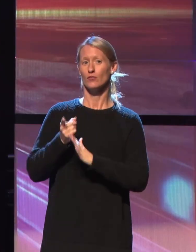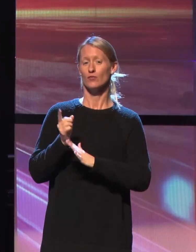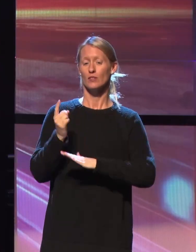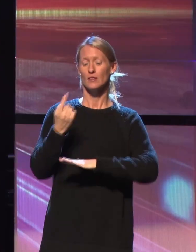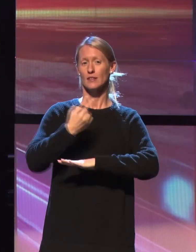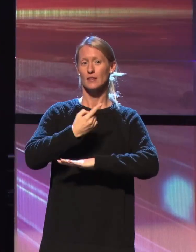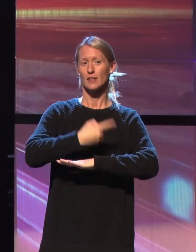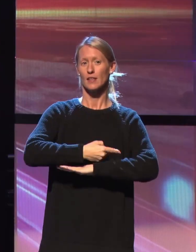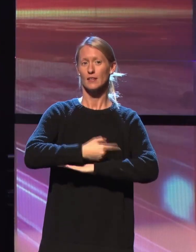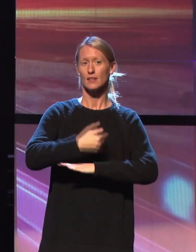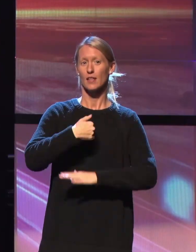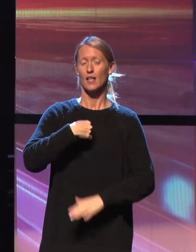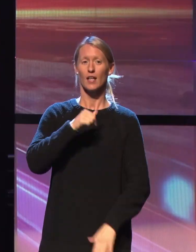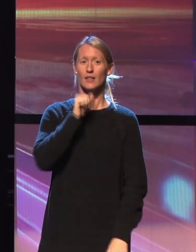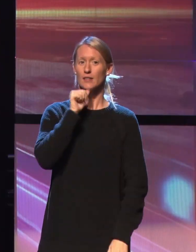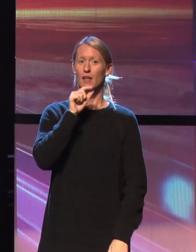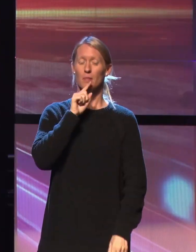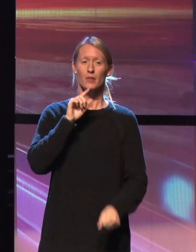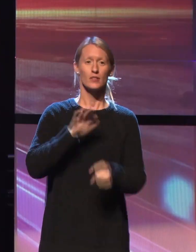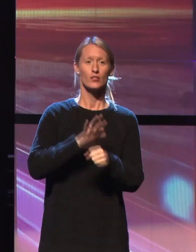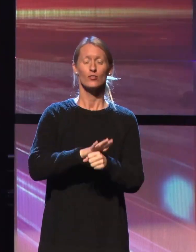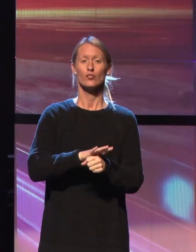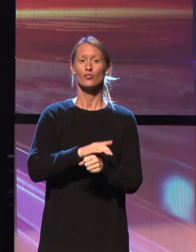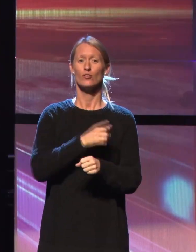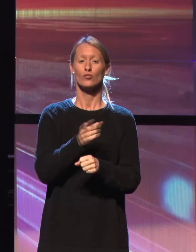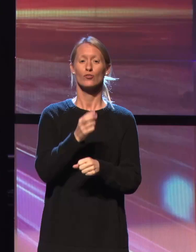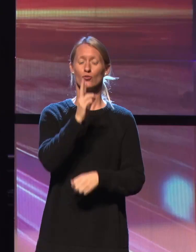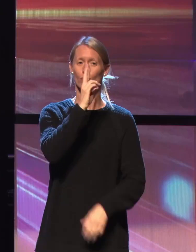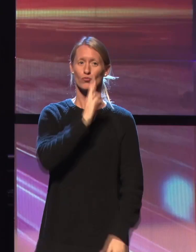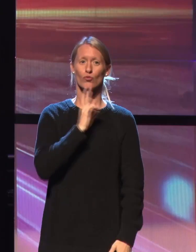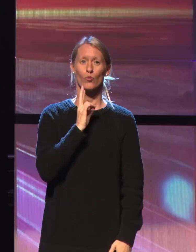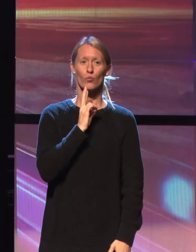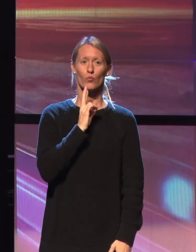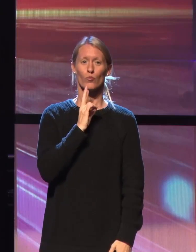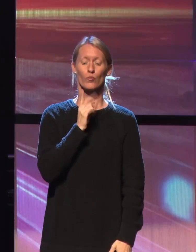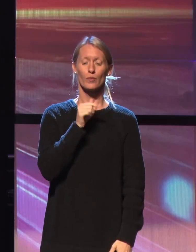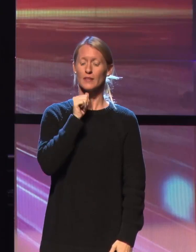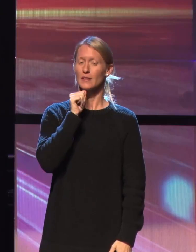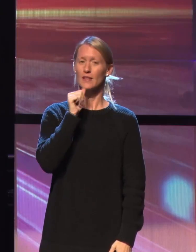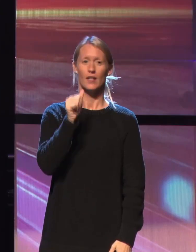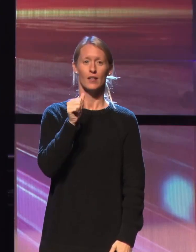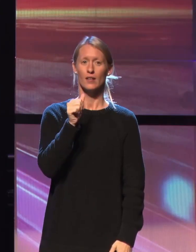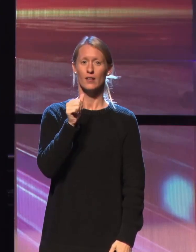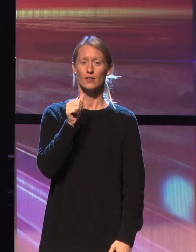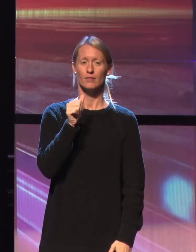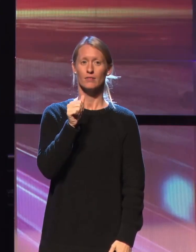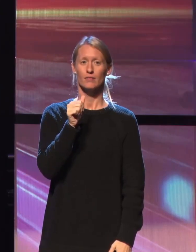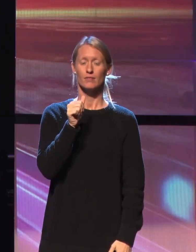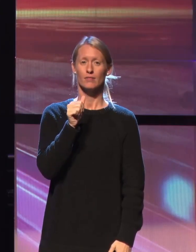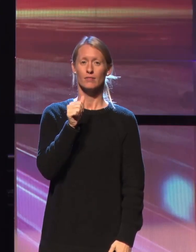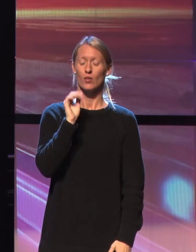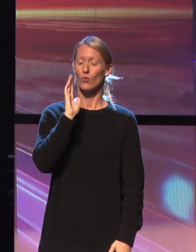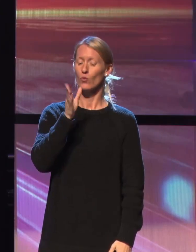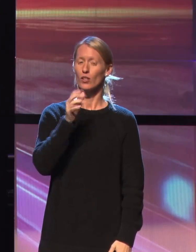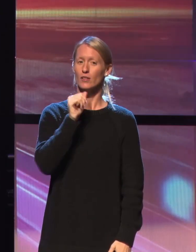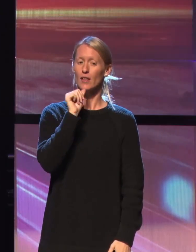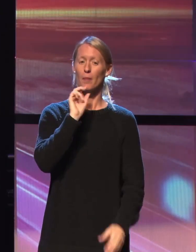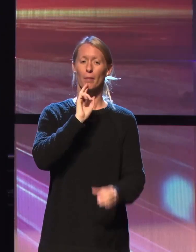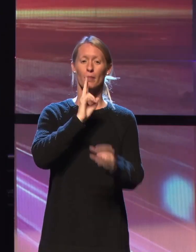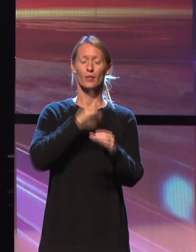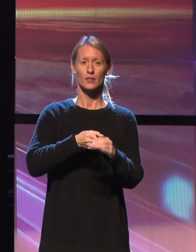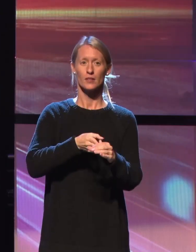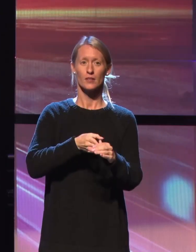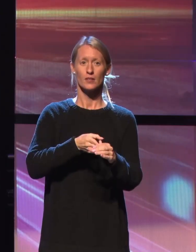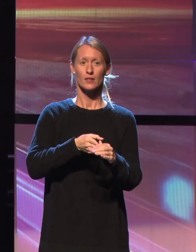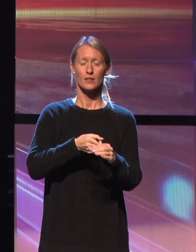days, it was, I will not pledge allegiance to Rome. I will not do it. I will not participate. And that costs people